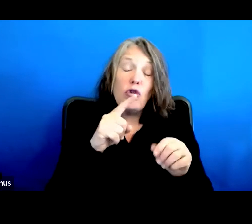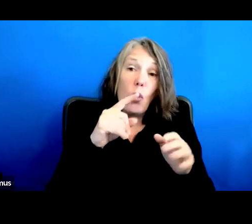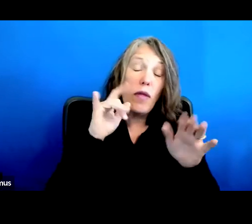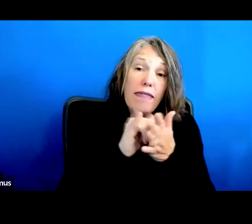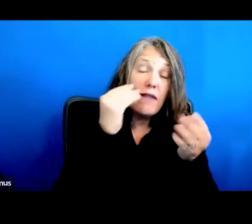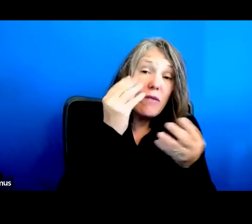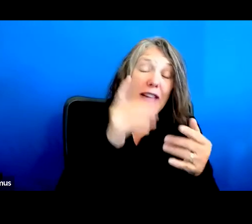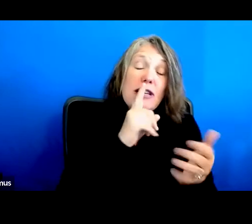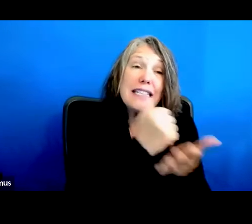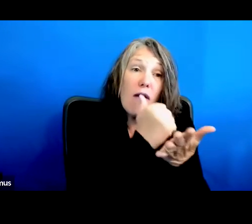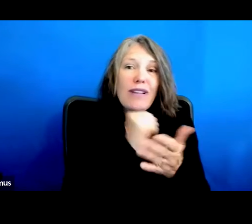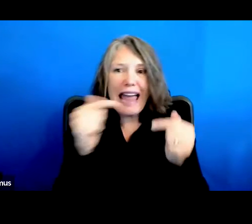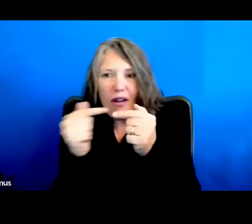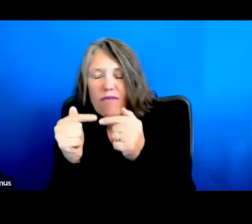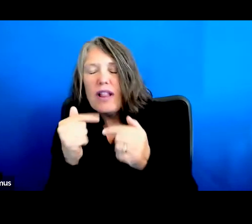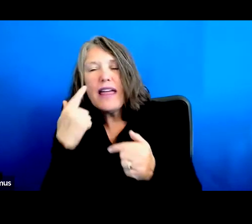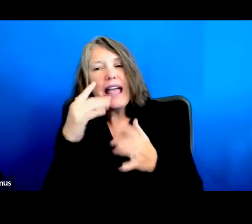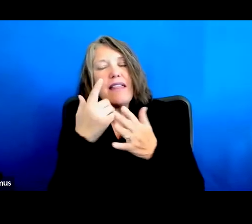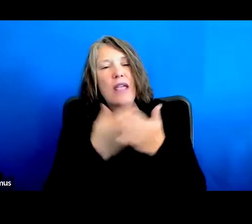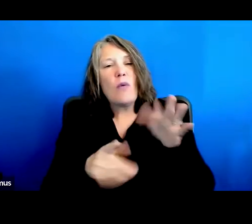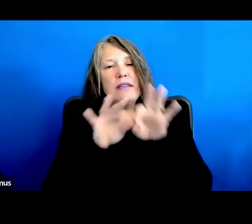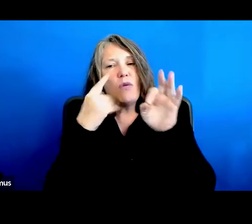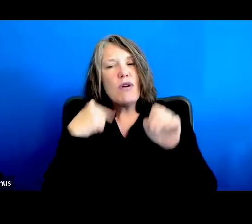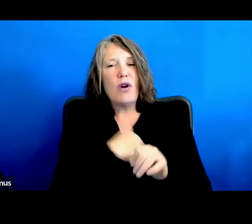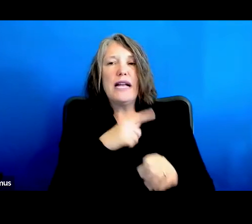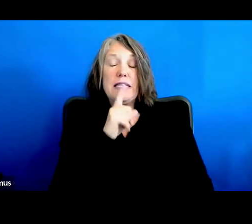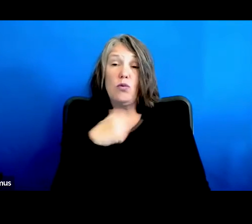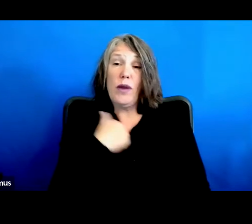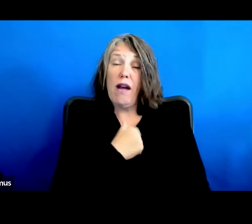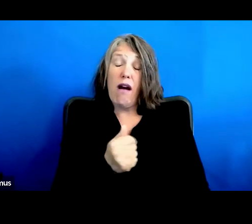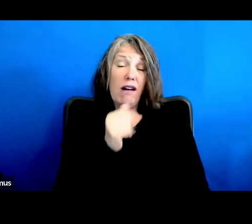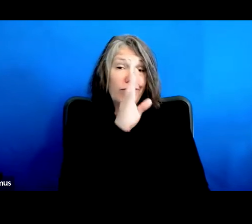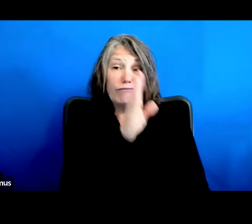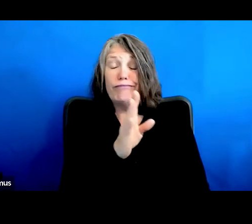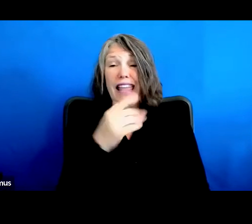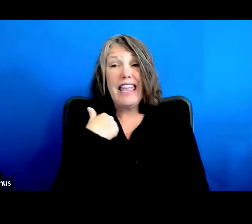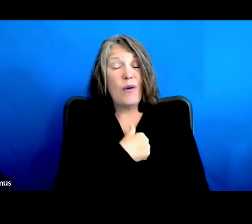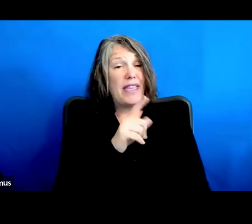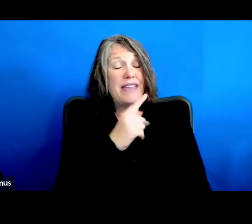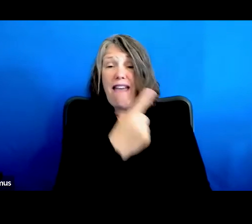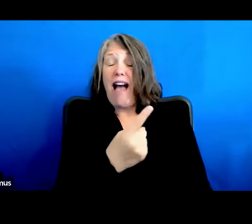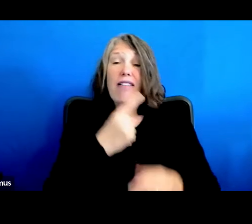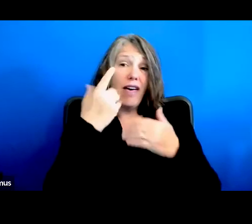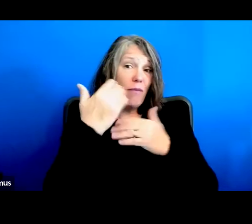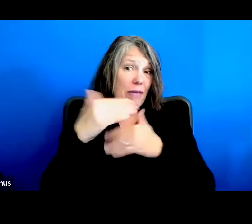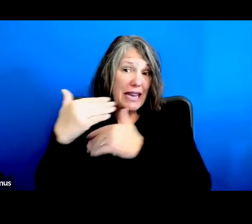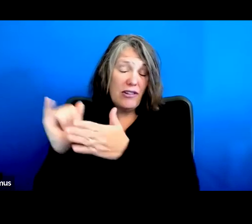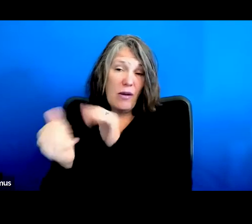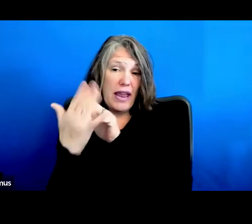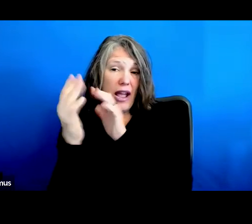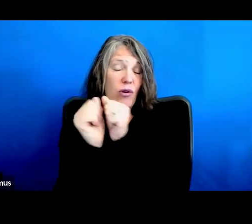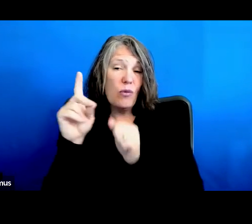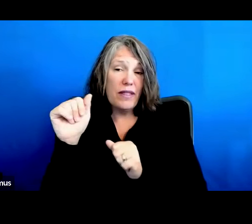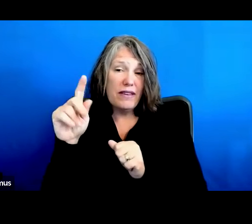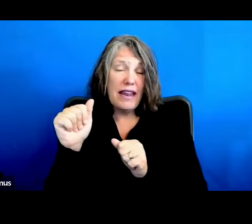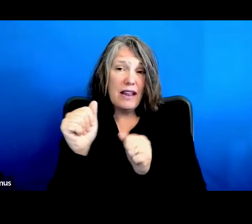And I think for us, what's really important is that we kind of are upfront and acknowledge all of the limitations that we encounter with our data. An example of this with